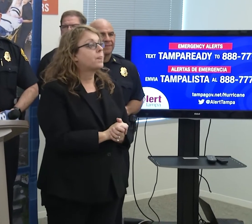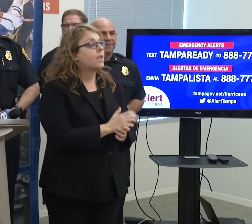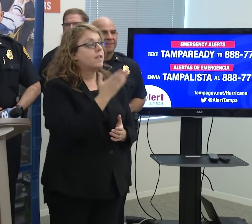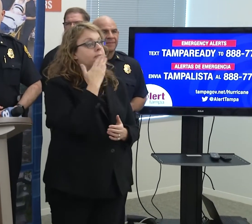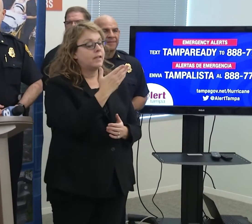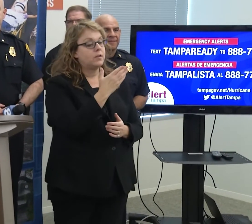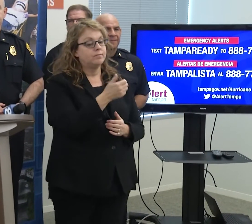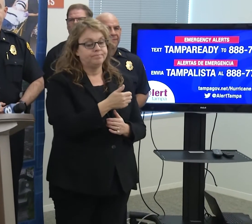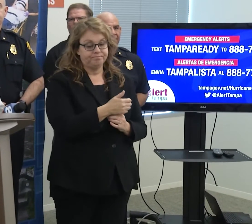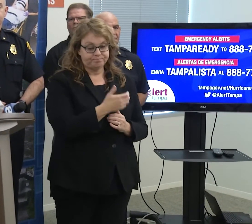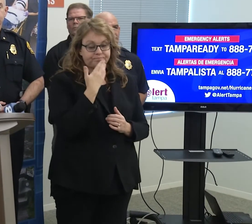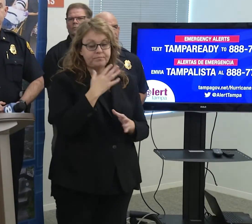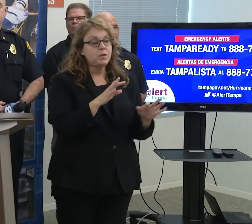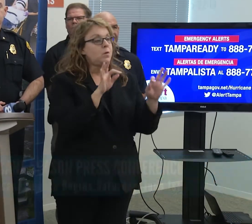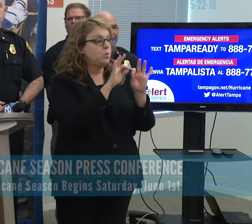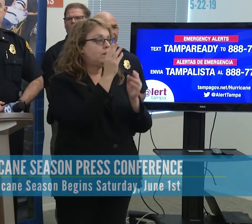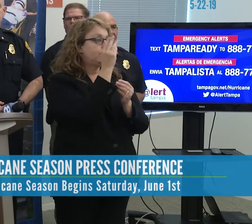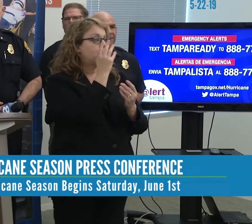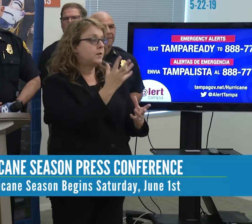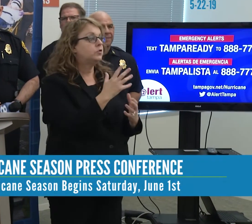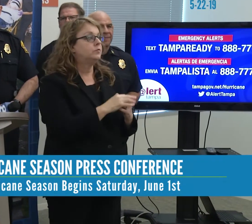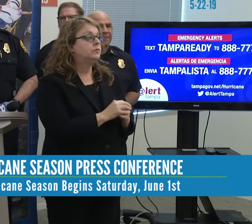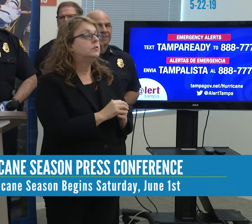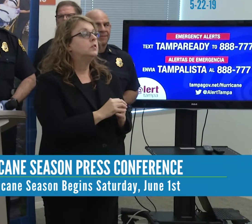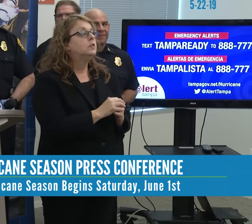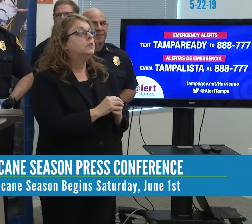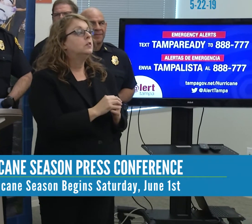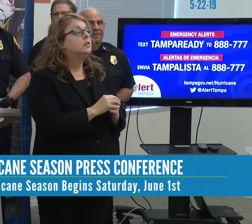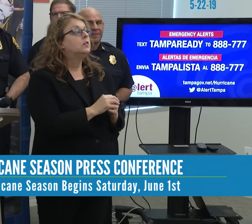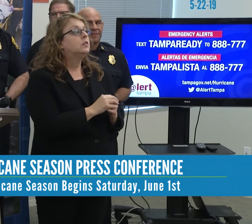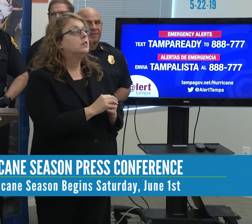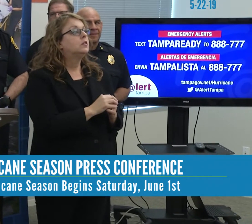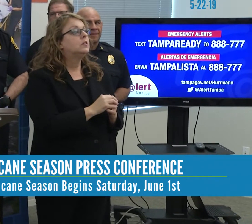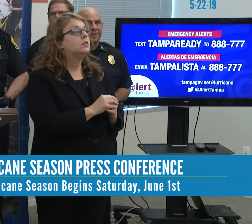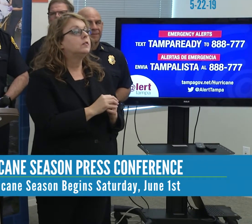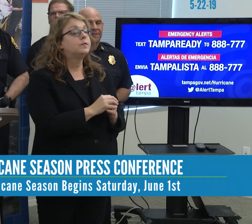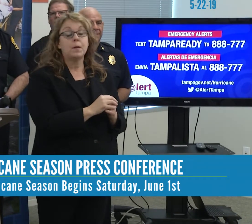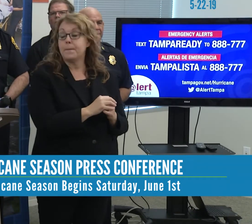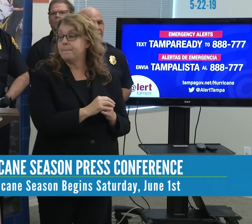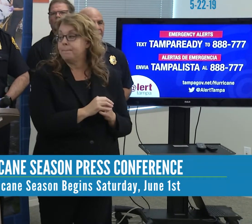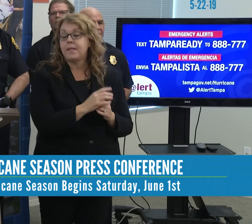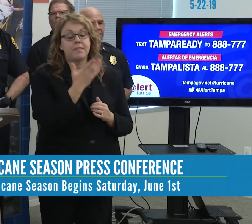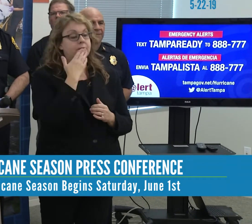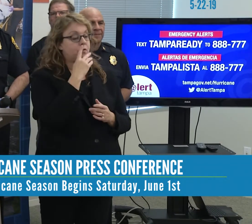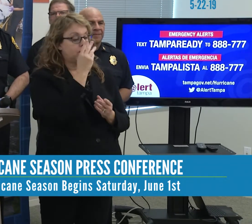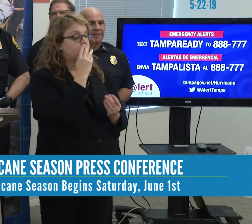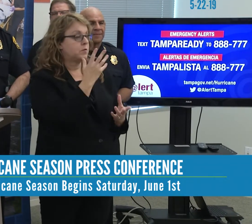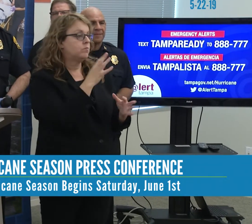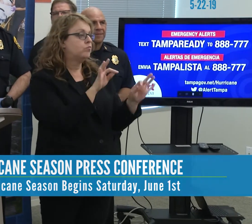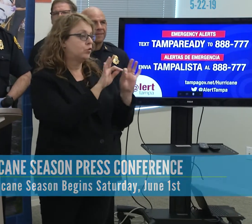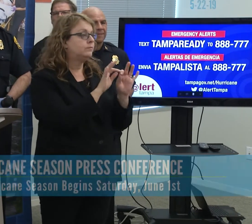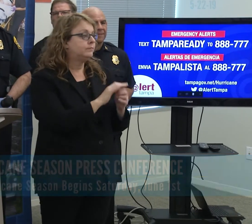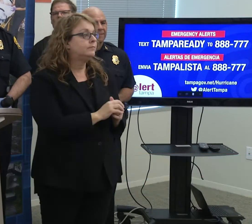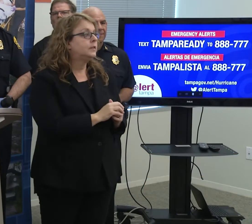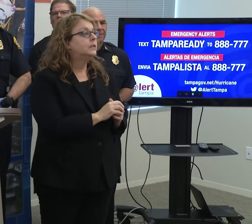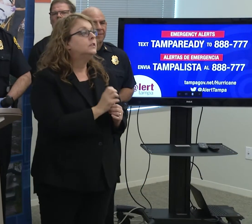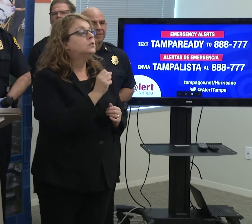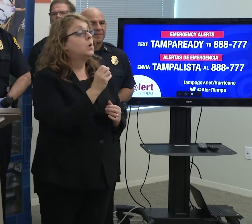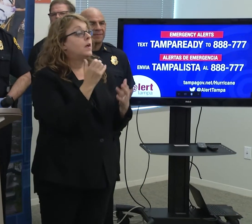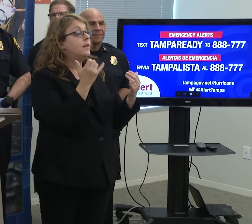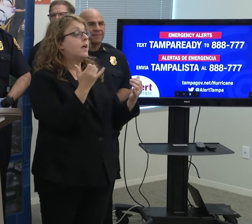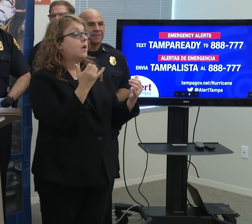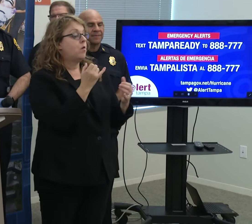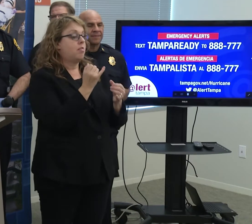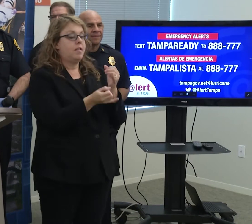Thank you, Chief. Very important information that we have that you provided for us. So